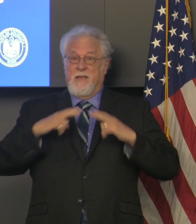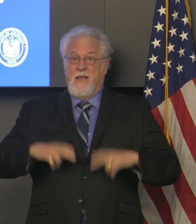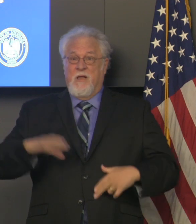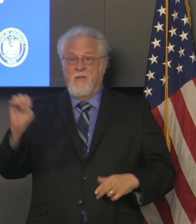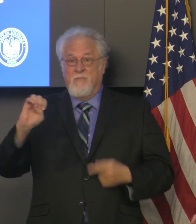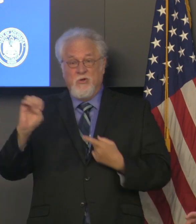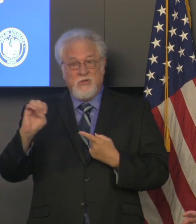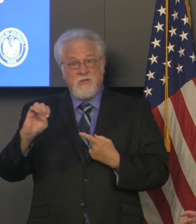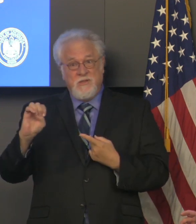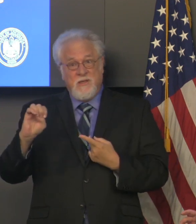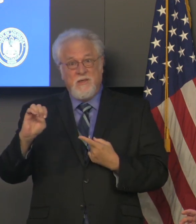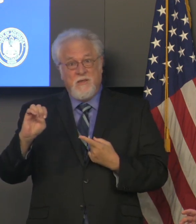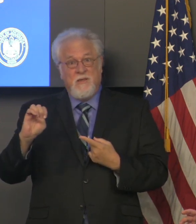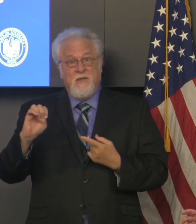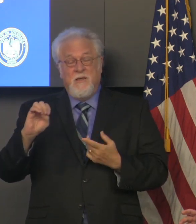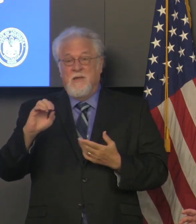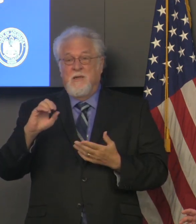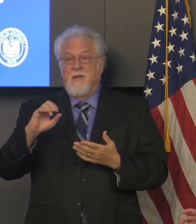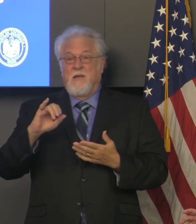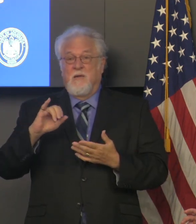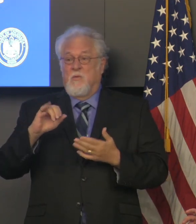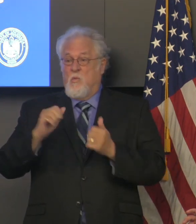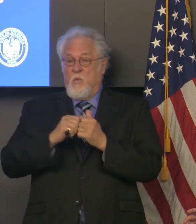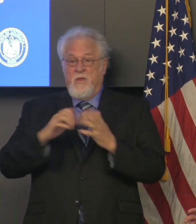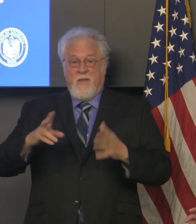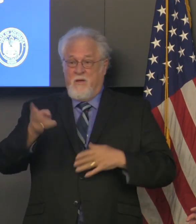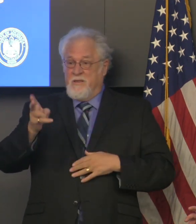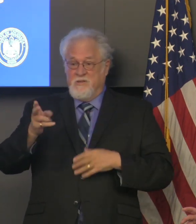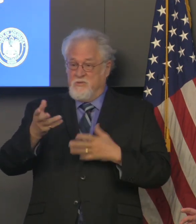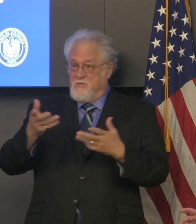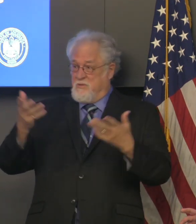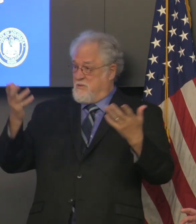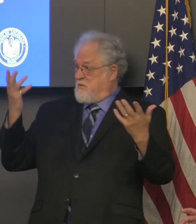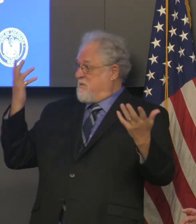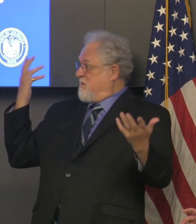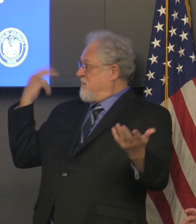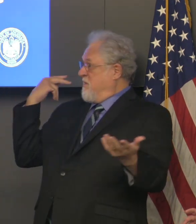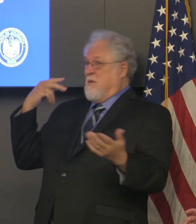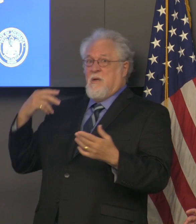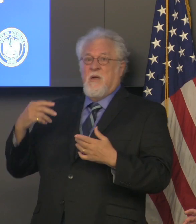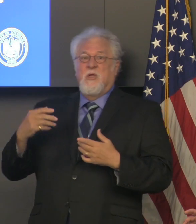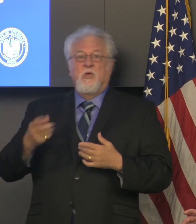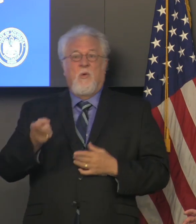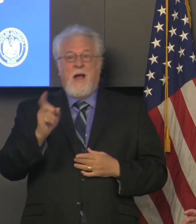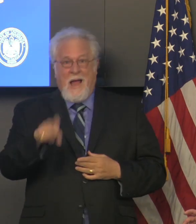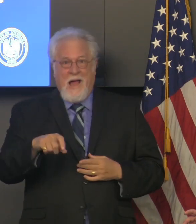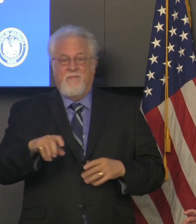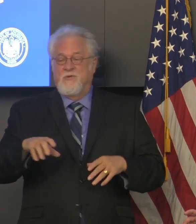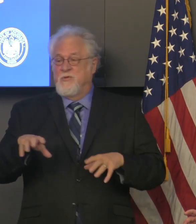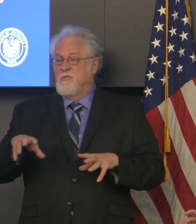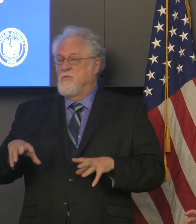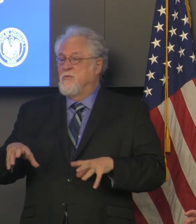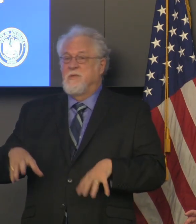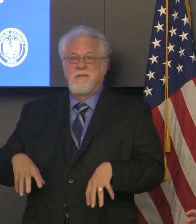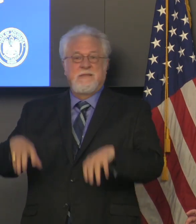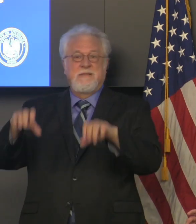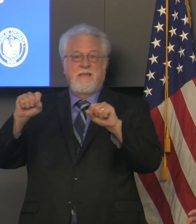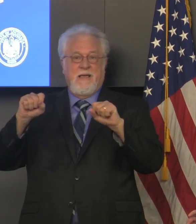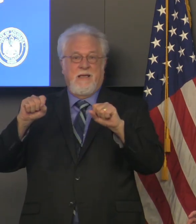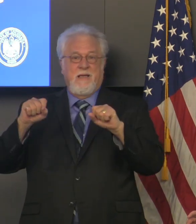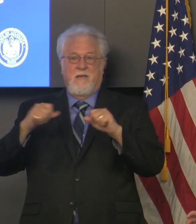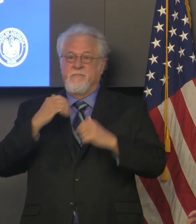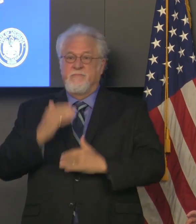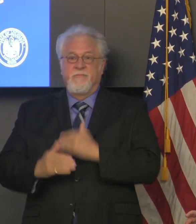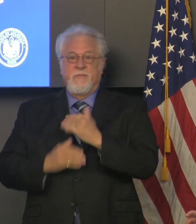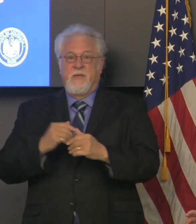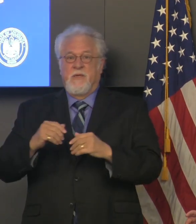that is basically unprecedented in its scale, you have to take those measures that are